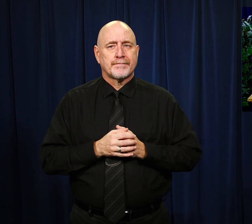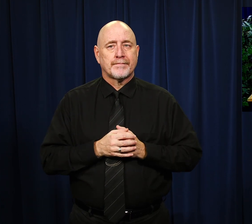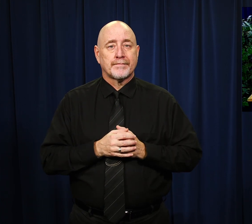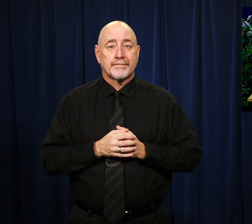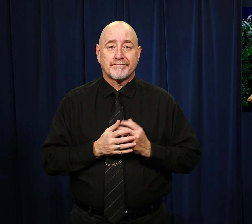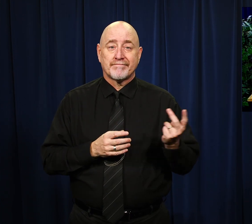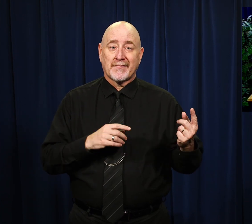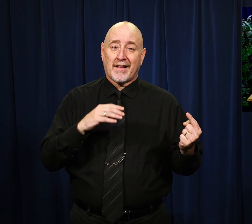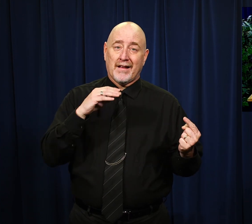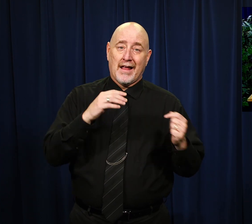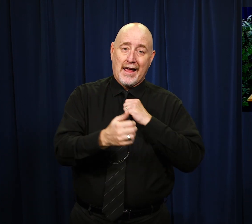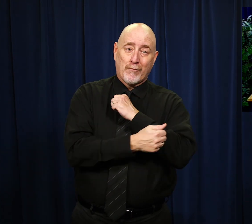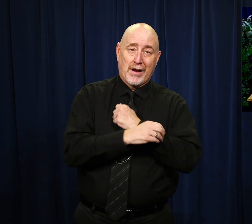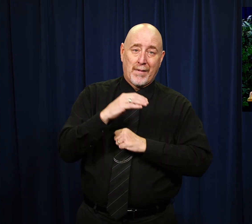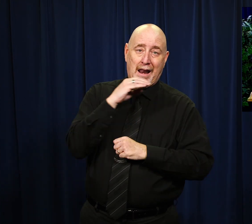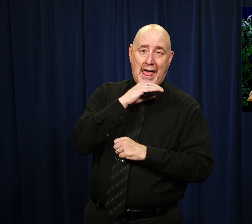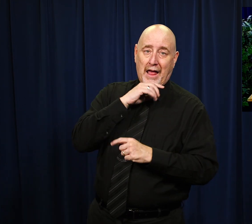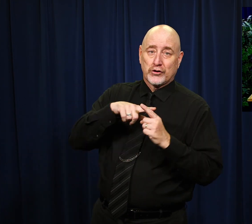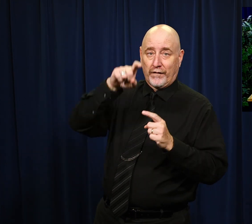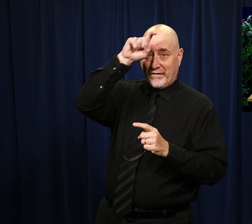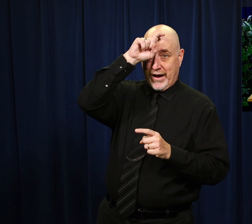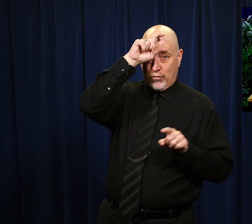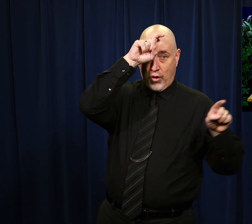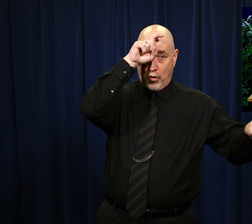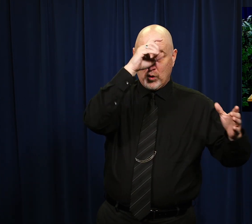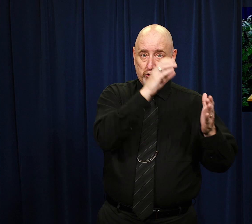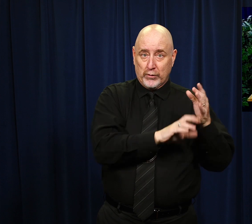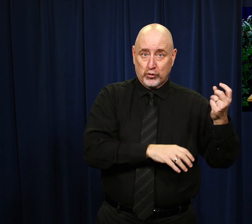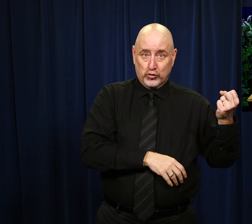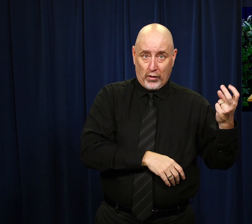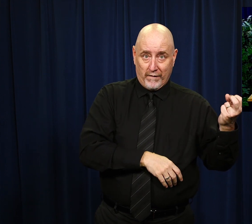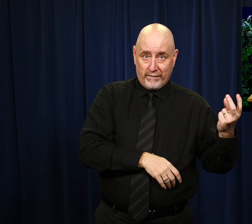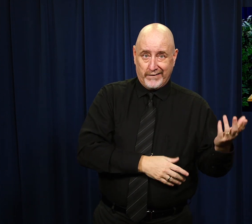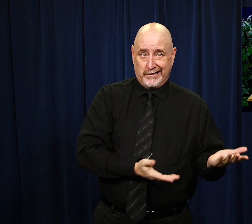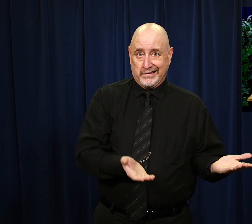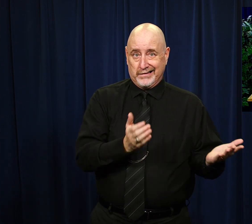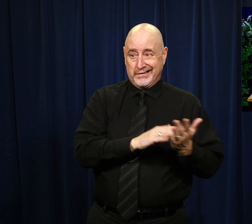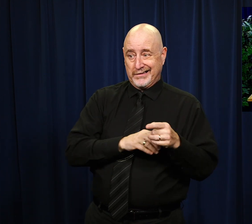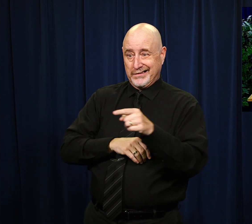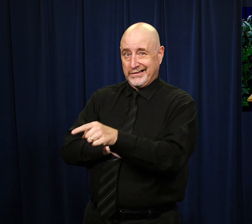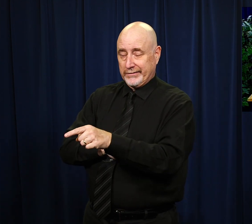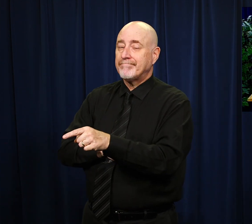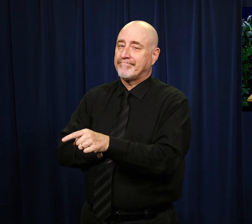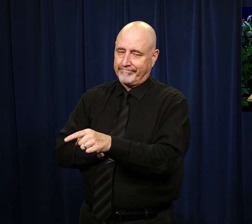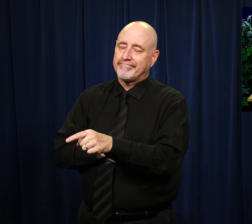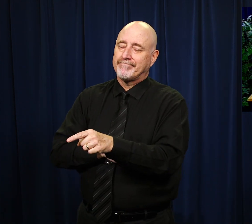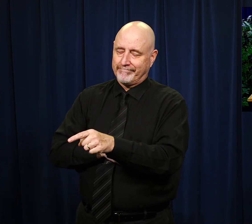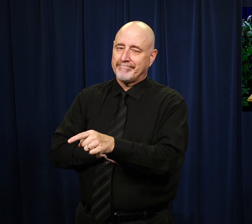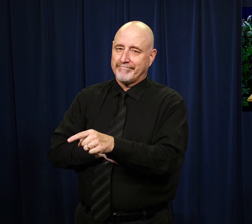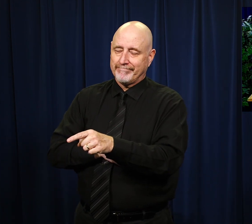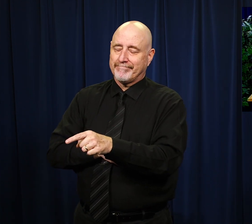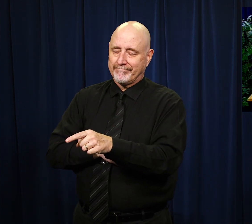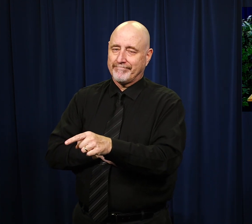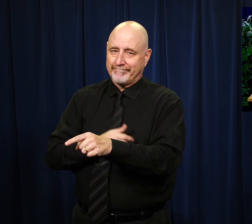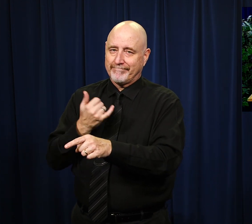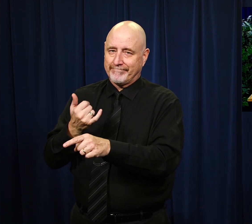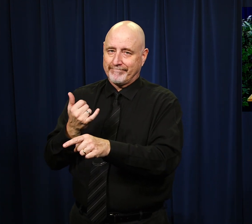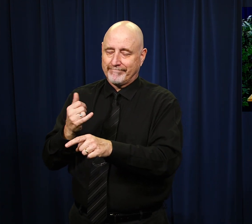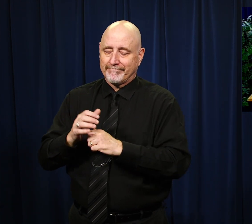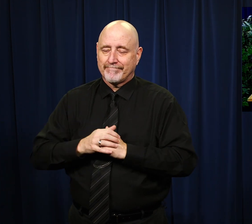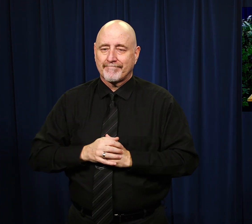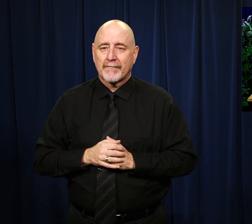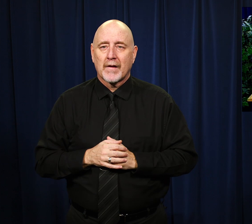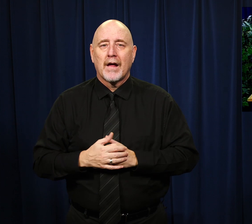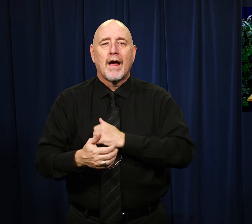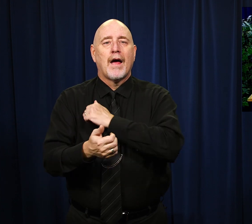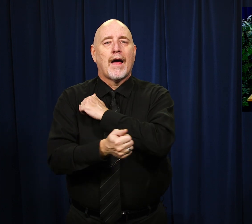lied, did we not? Abraham, did he not lie to Pharaoh back in chapter 12? Are we going to find it coming up again? Yes, right here and now. And